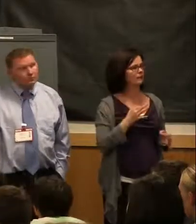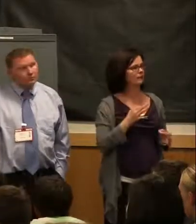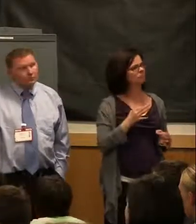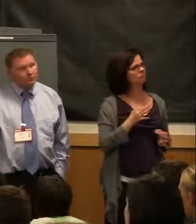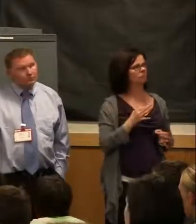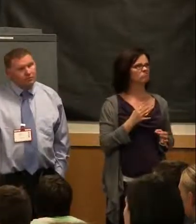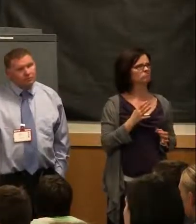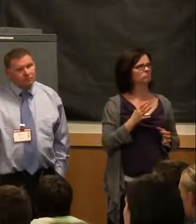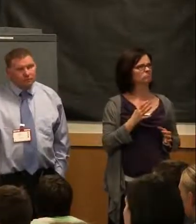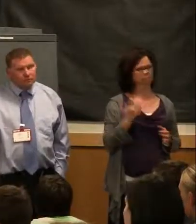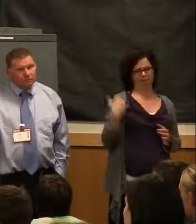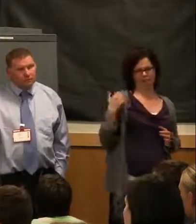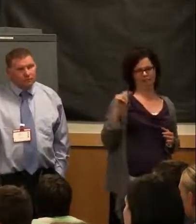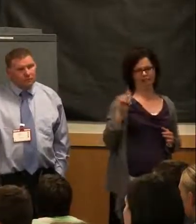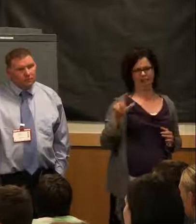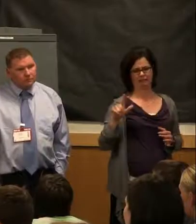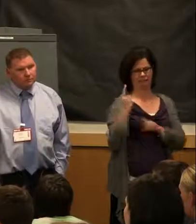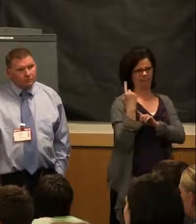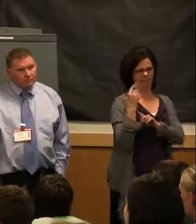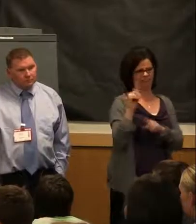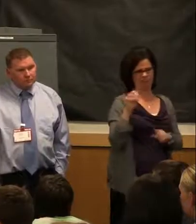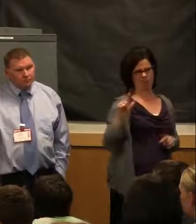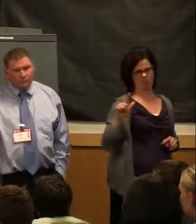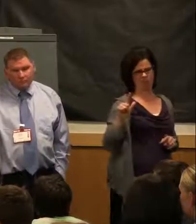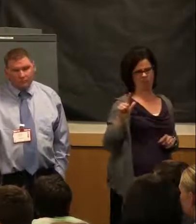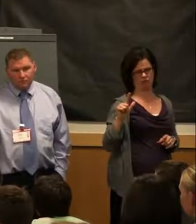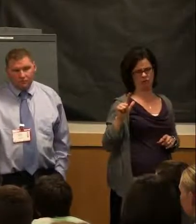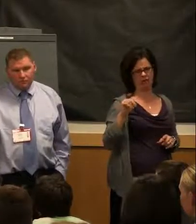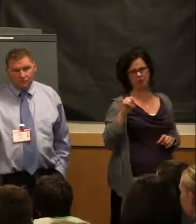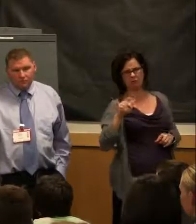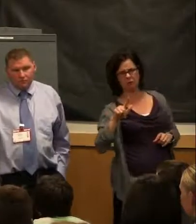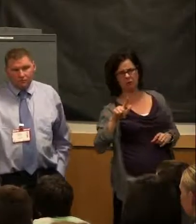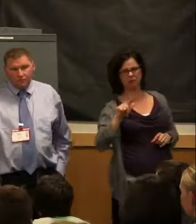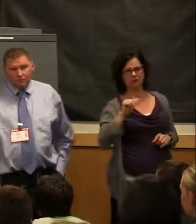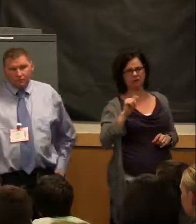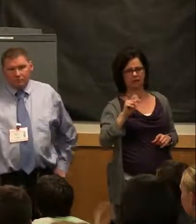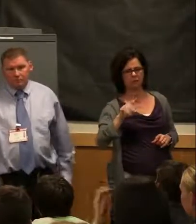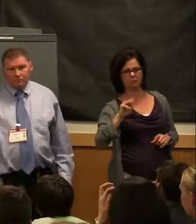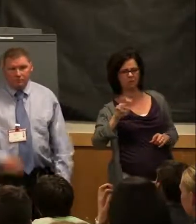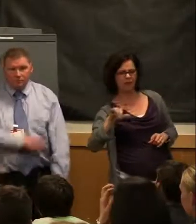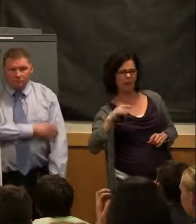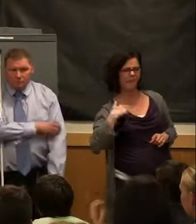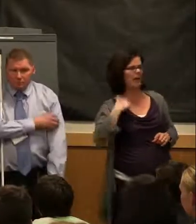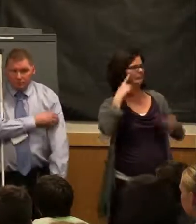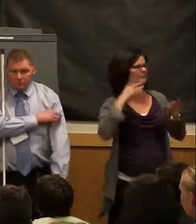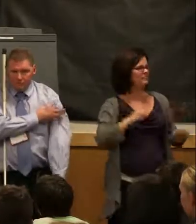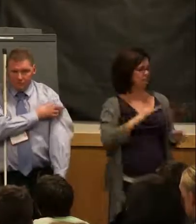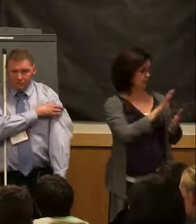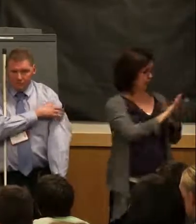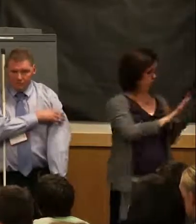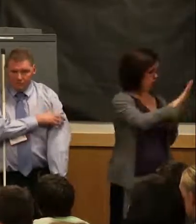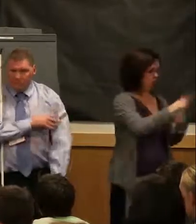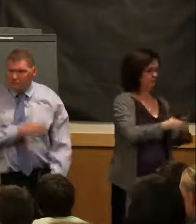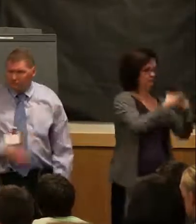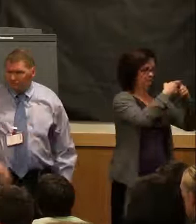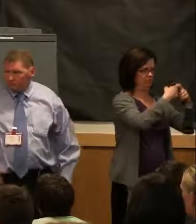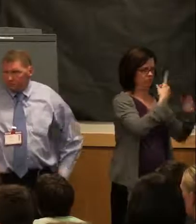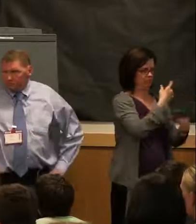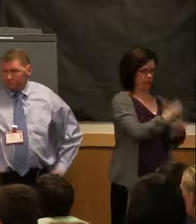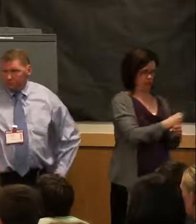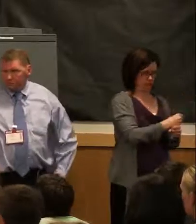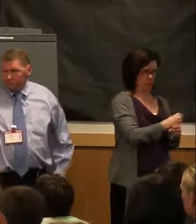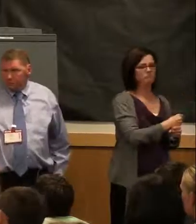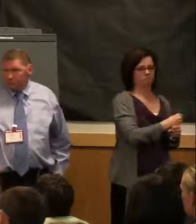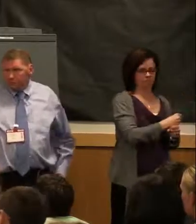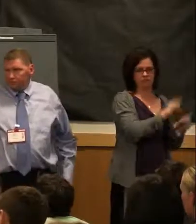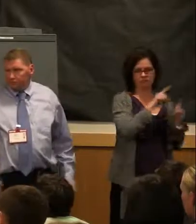back in April of last year, May, to take a year off of school and to